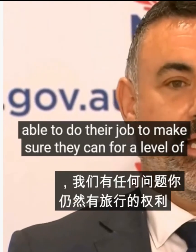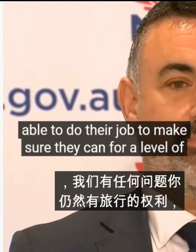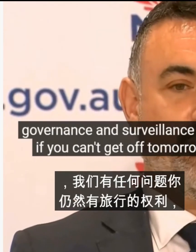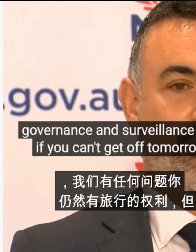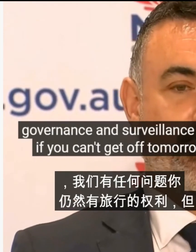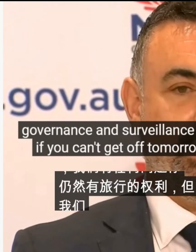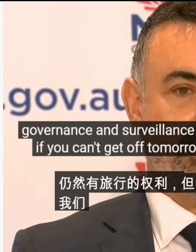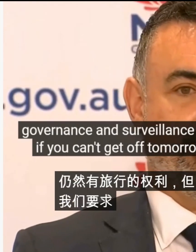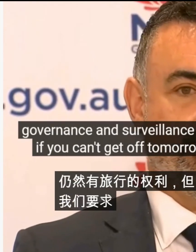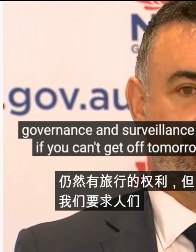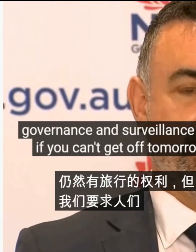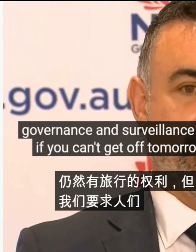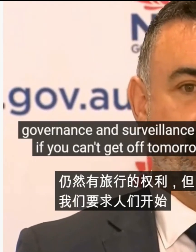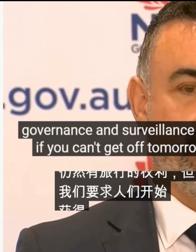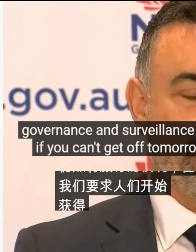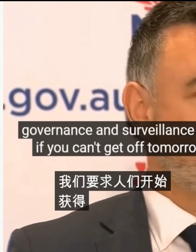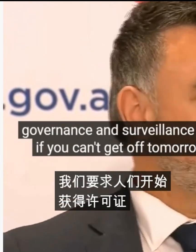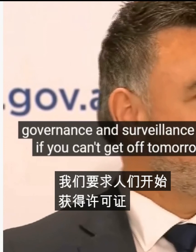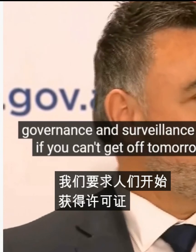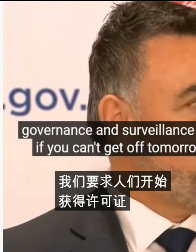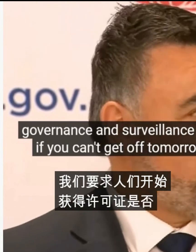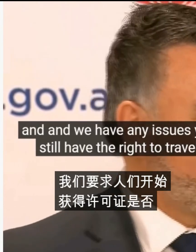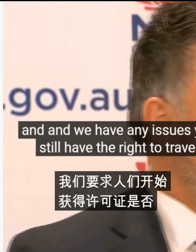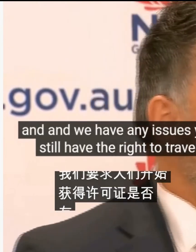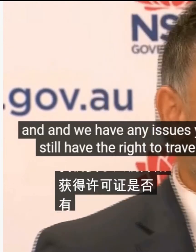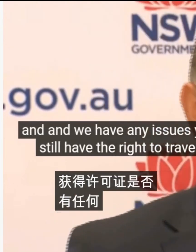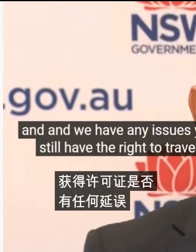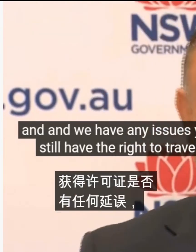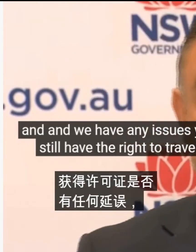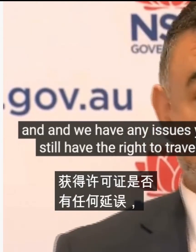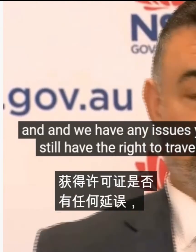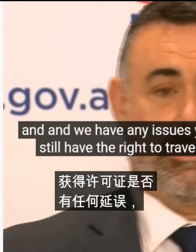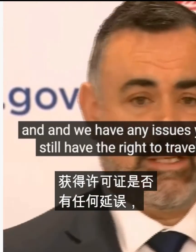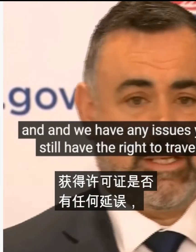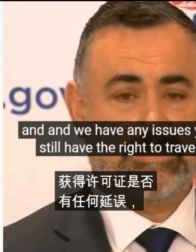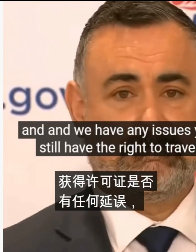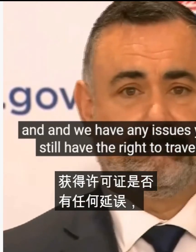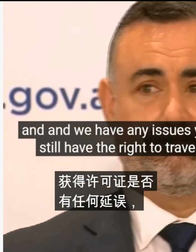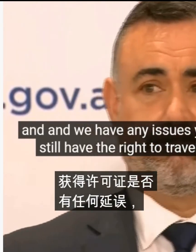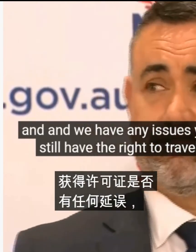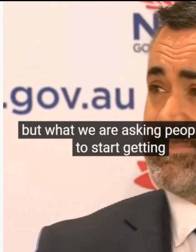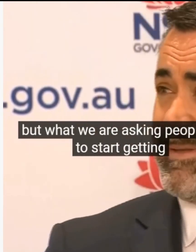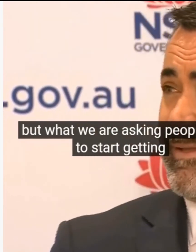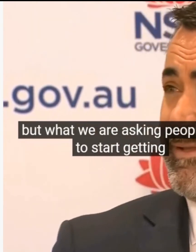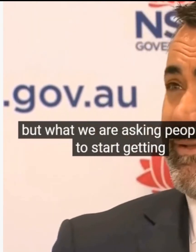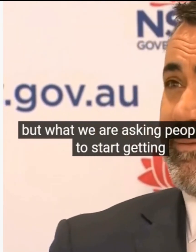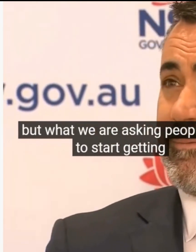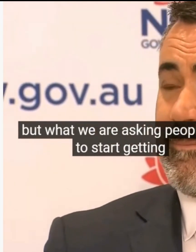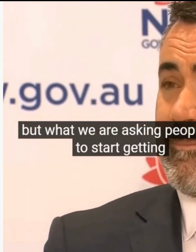to travel. But what we are asking people is to start getting the permits. Are there any delays to it? No, I'm not expecting any delays. Just